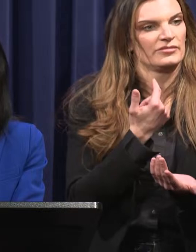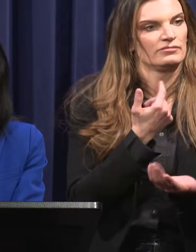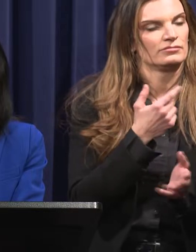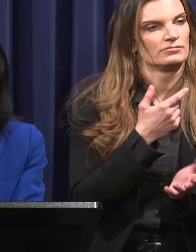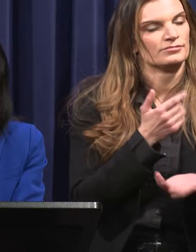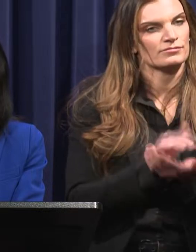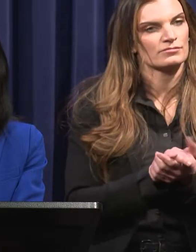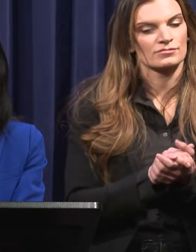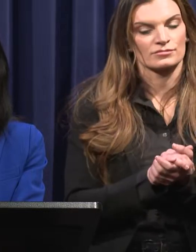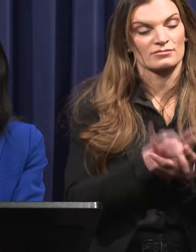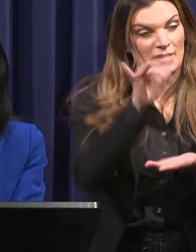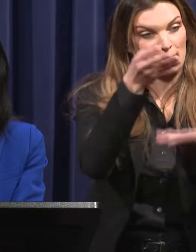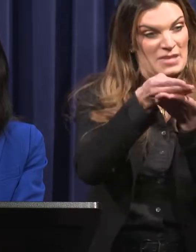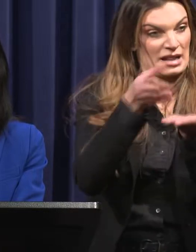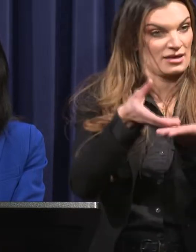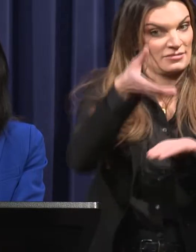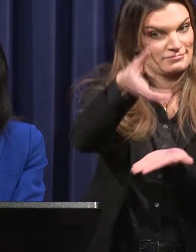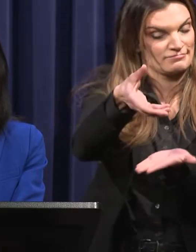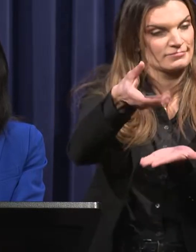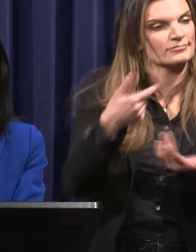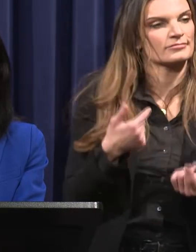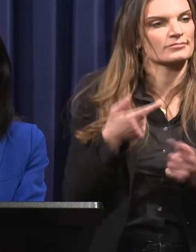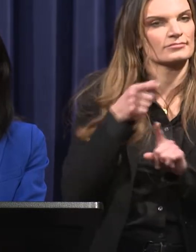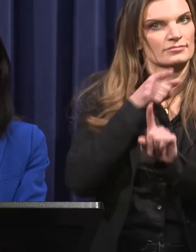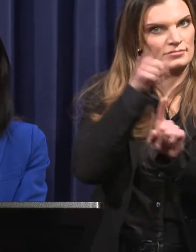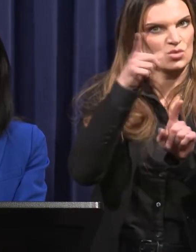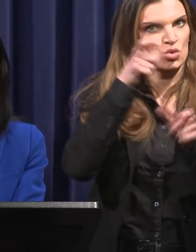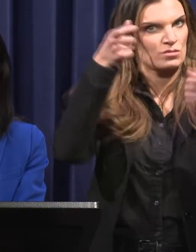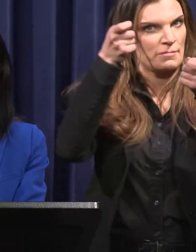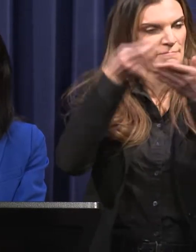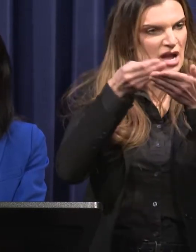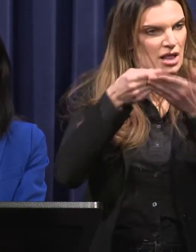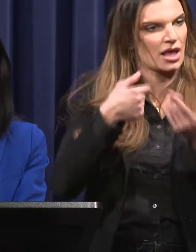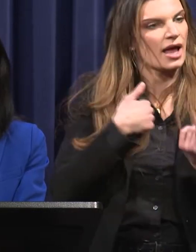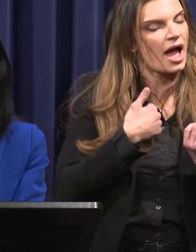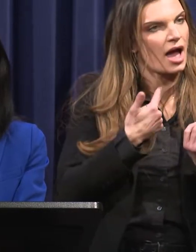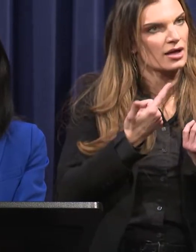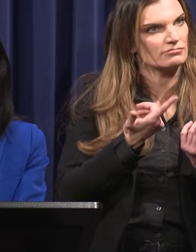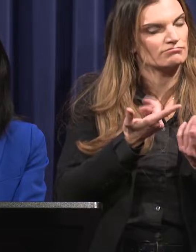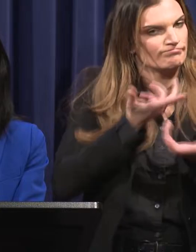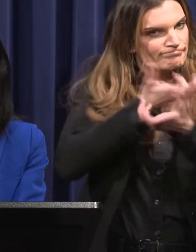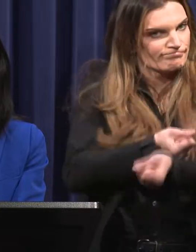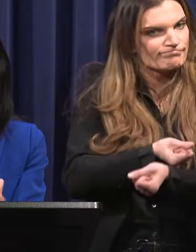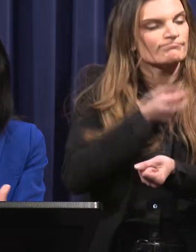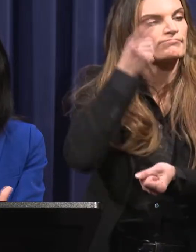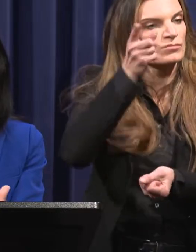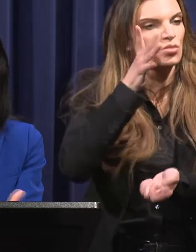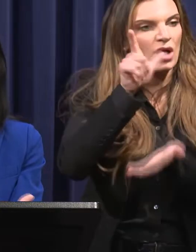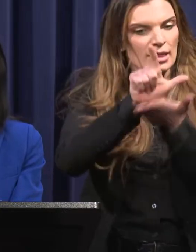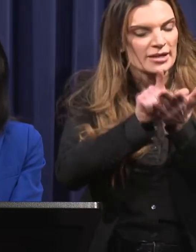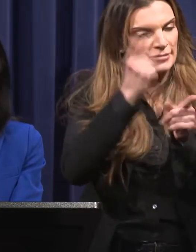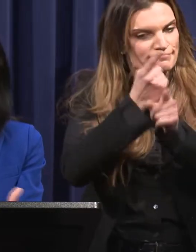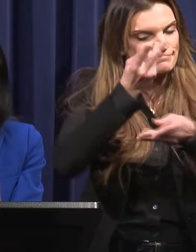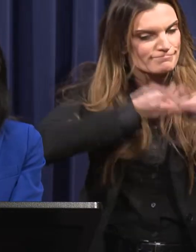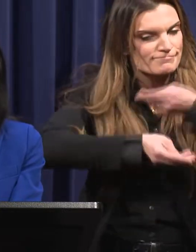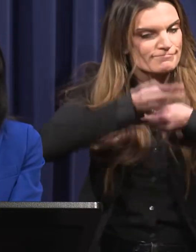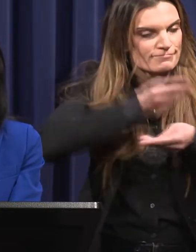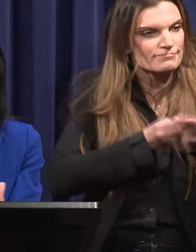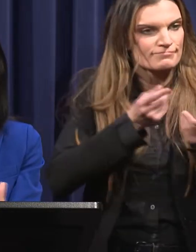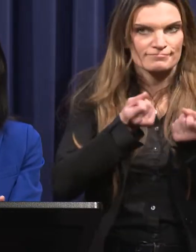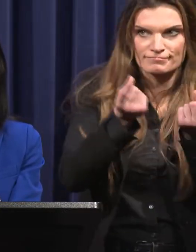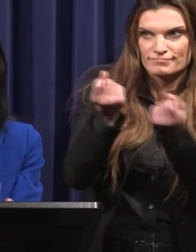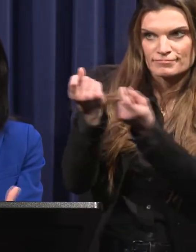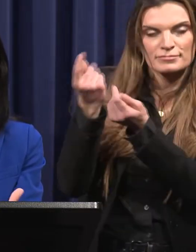particular fund were acting appropriately and legally. I will say this, I have seen these funds used